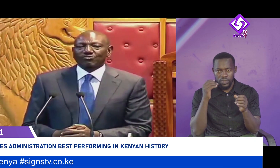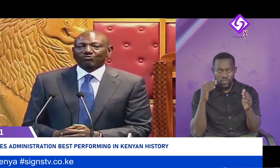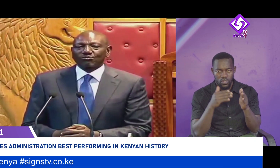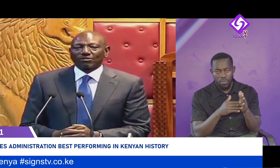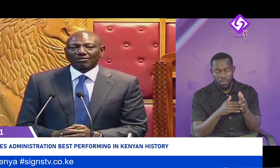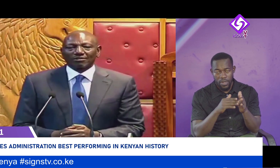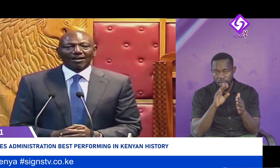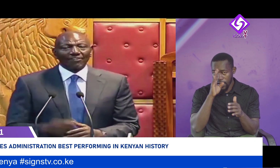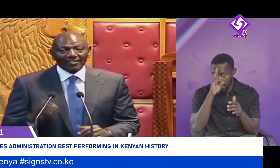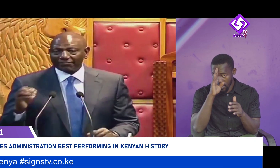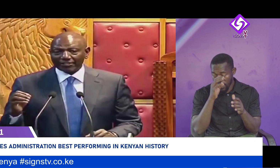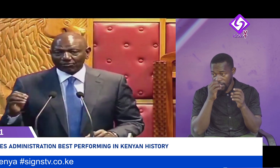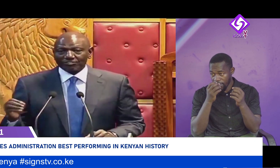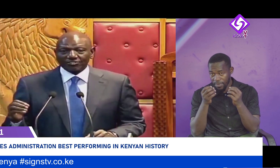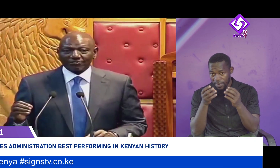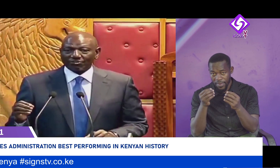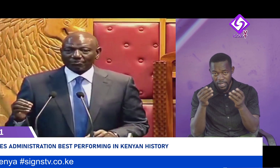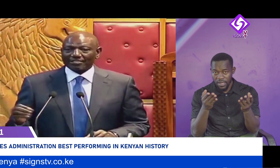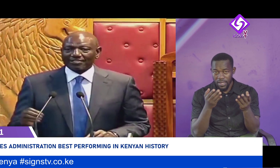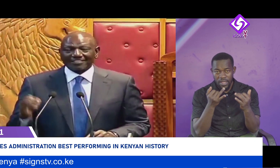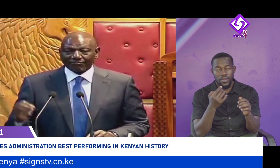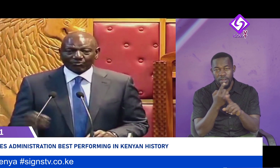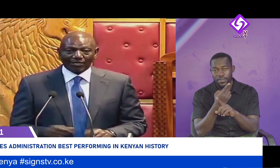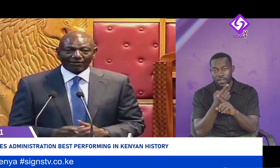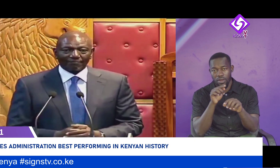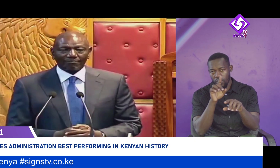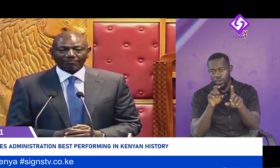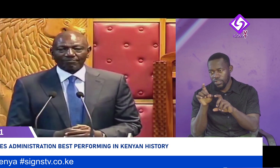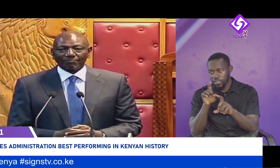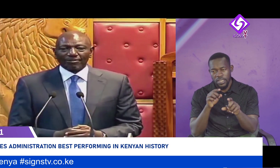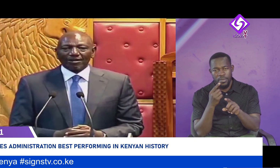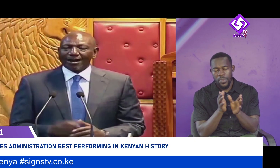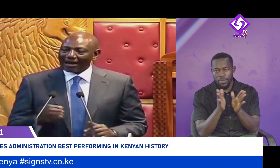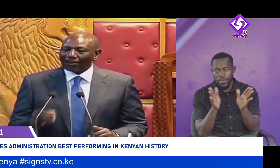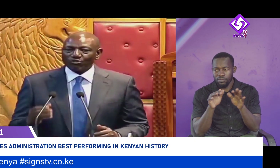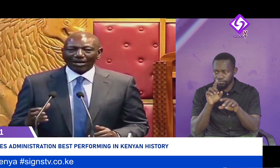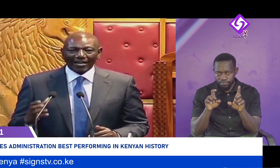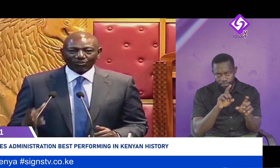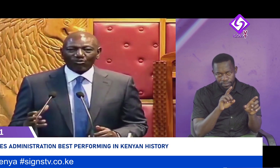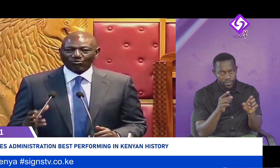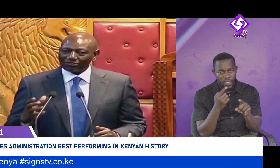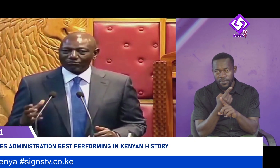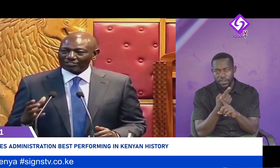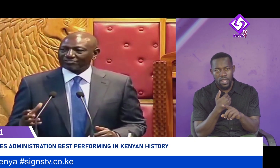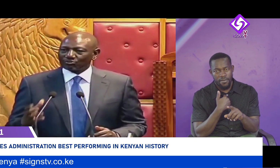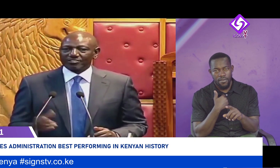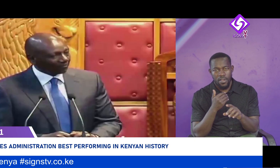to a very different question from Kenyans everywhere. How do I own one of these units?